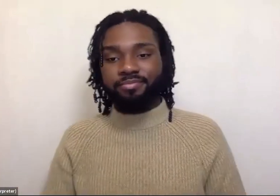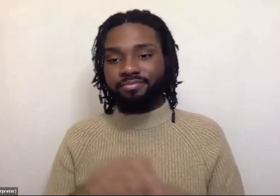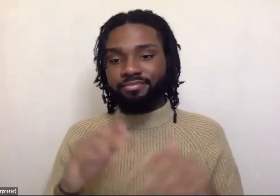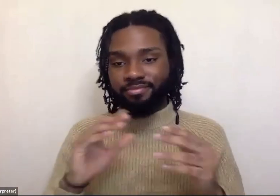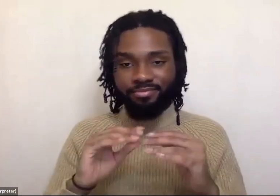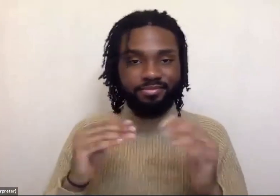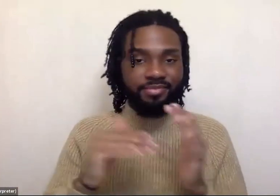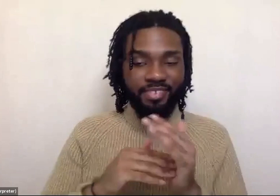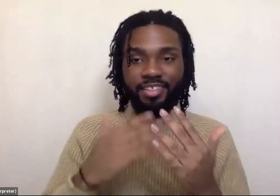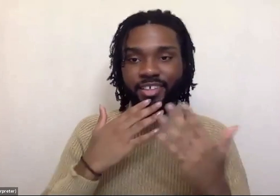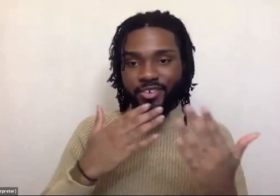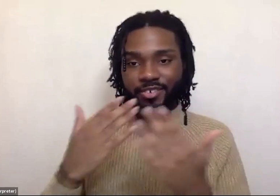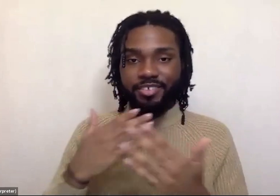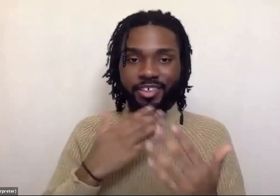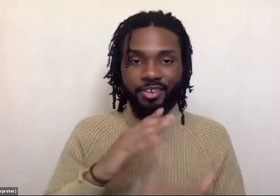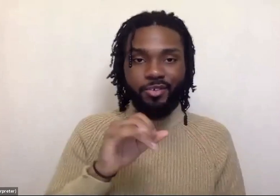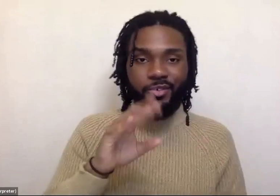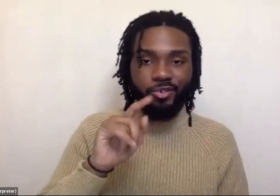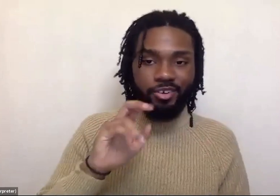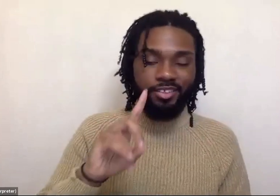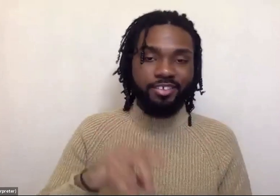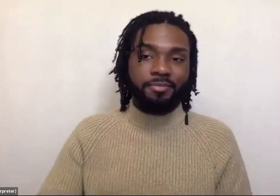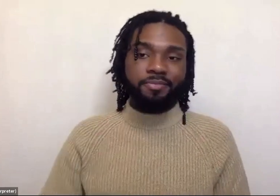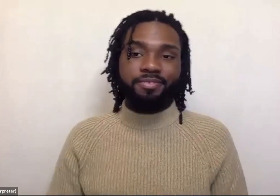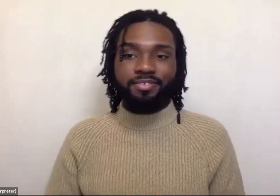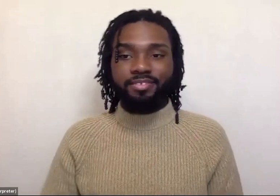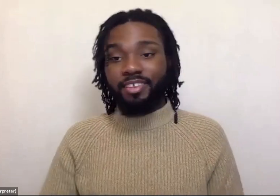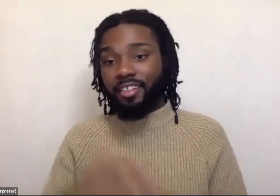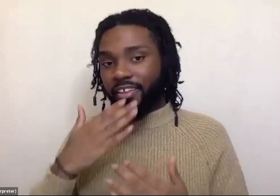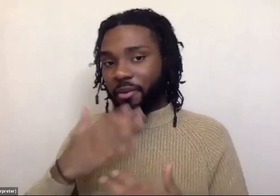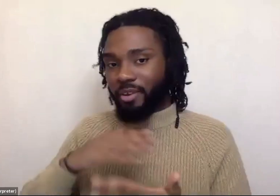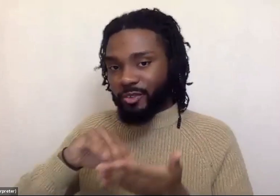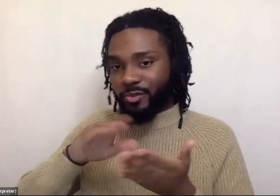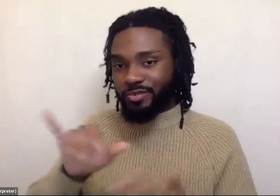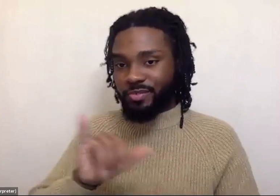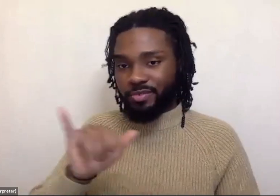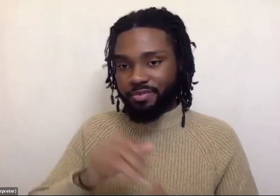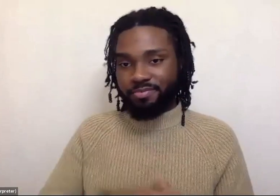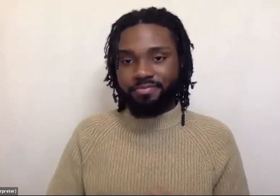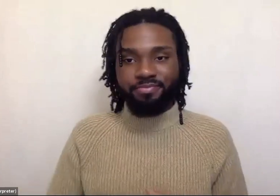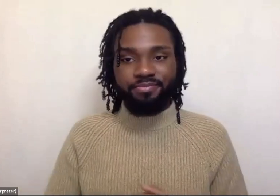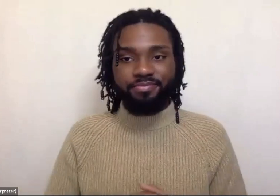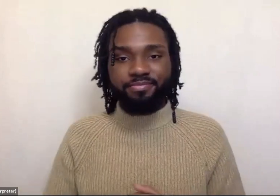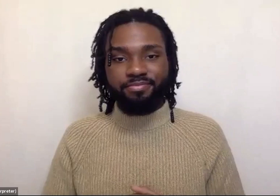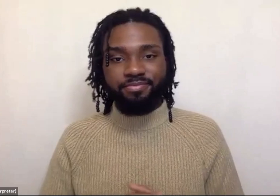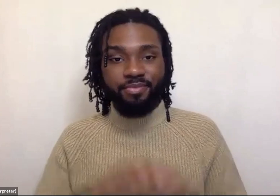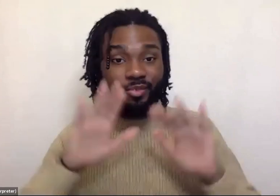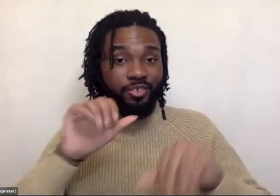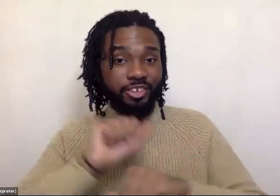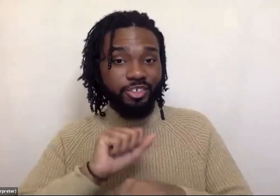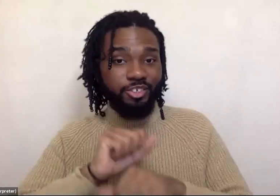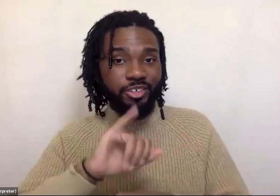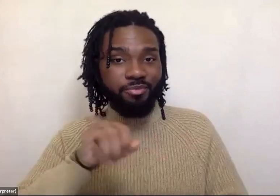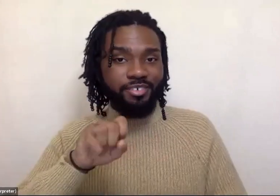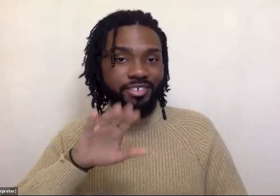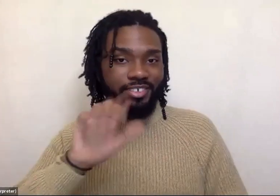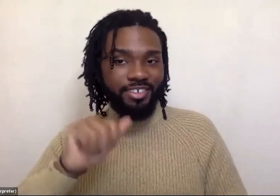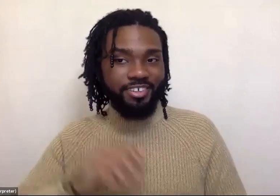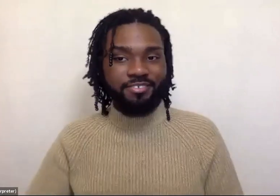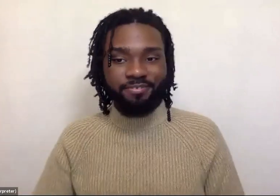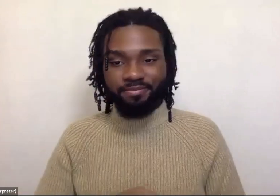Love, Courtland. much Good love. job, Jessica. And my Wonderful to talk with you all. cool. great job, Jessica. Thank